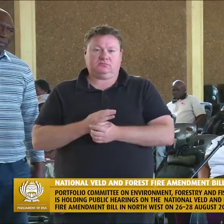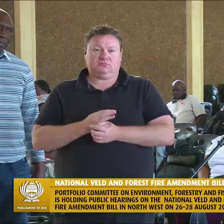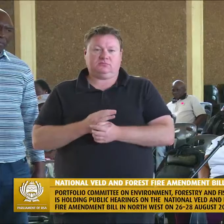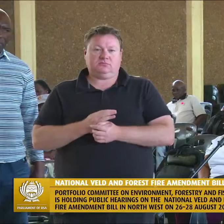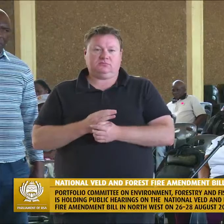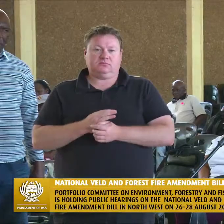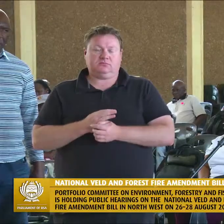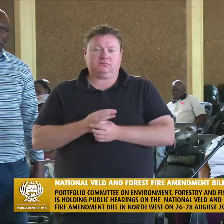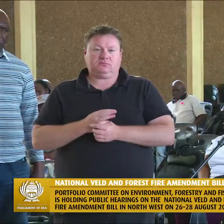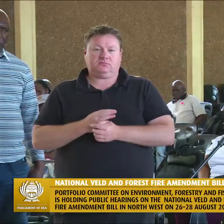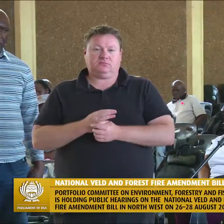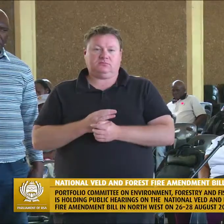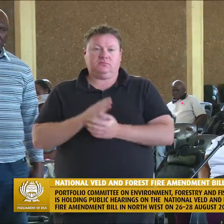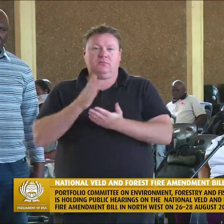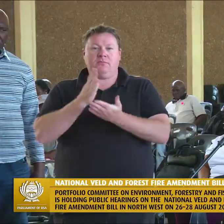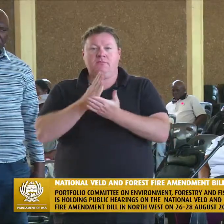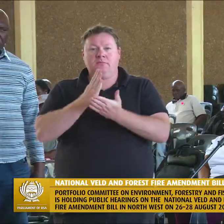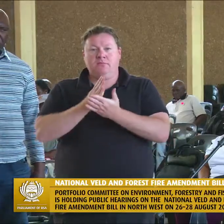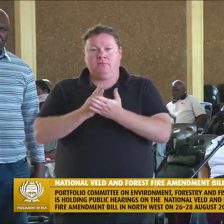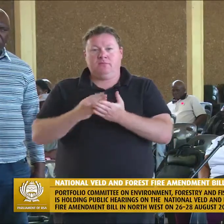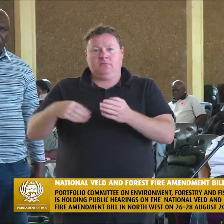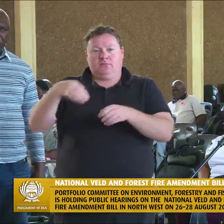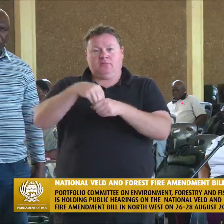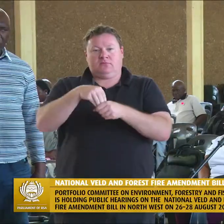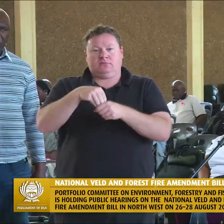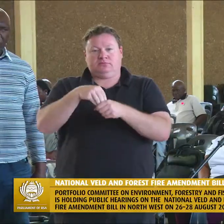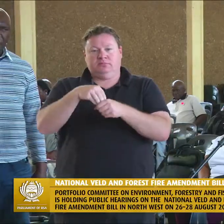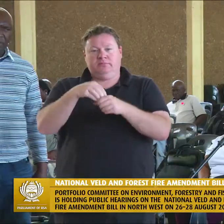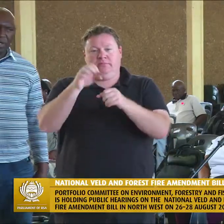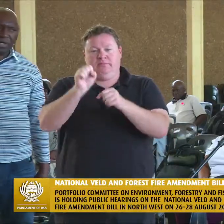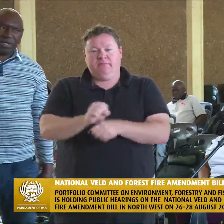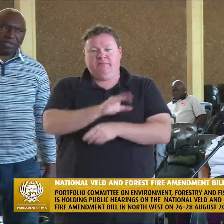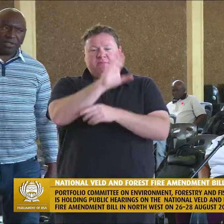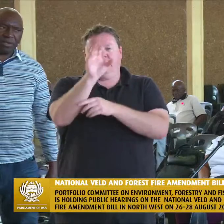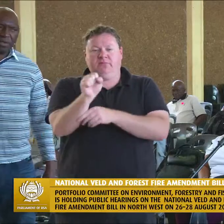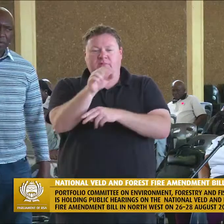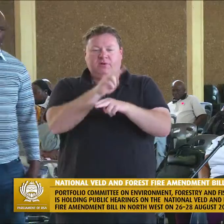that will be including the south african national standard